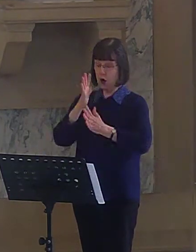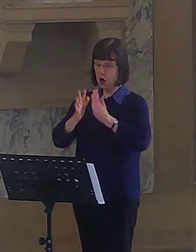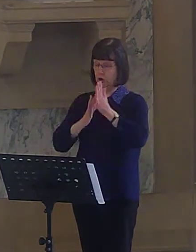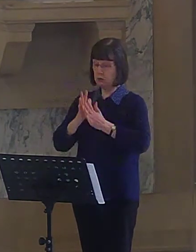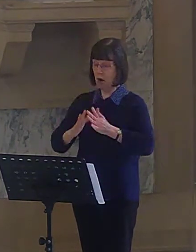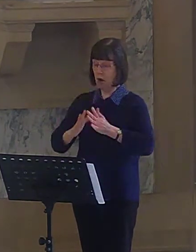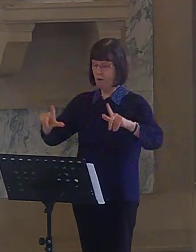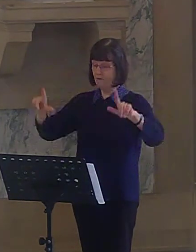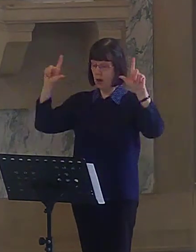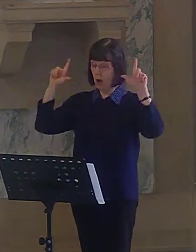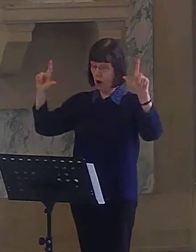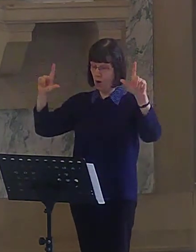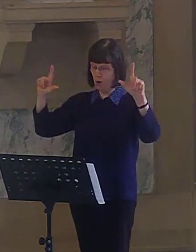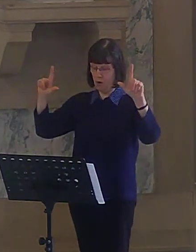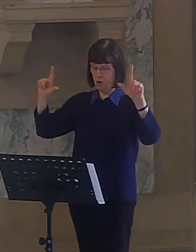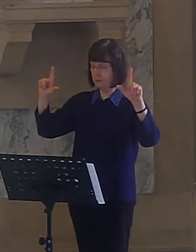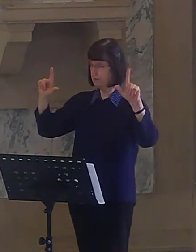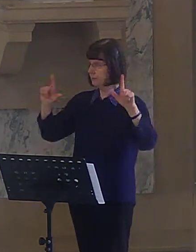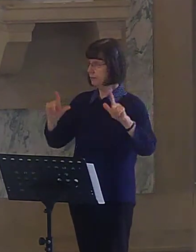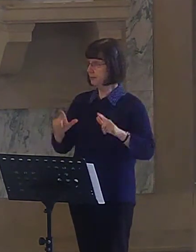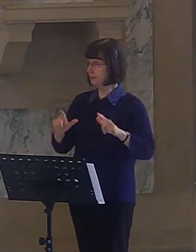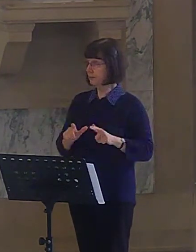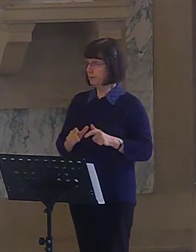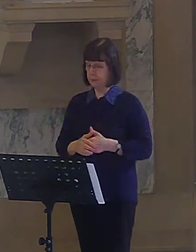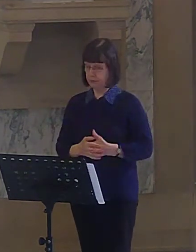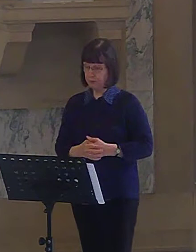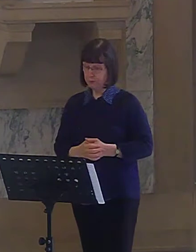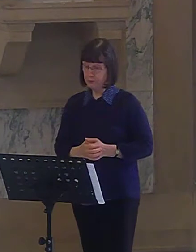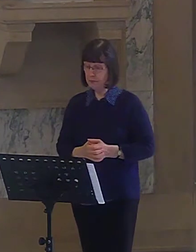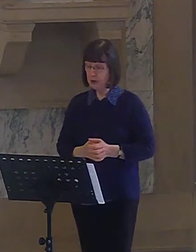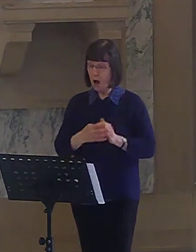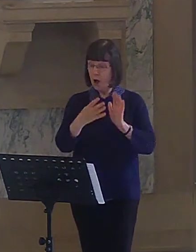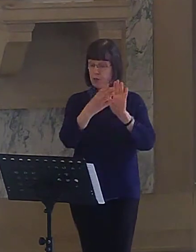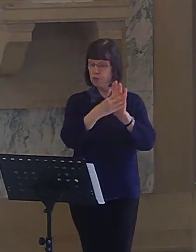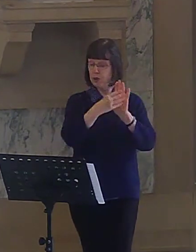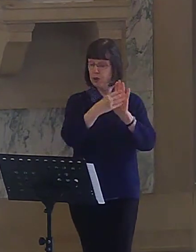Word of the Lord. Thanks be to God.